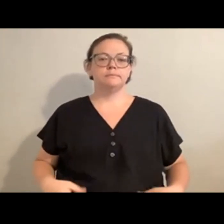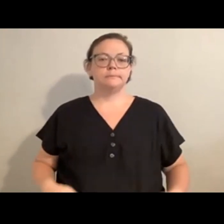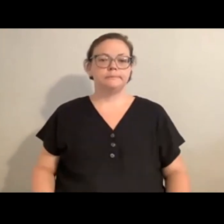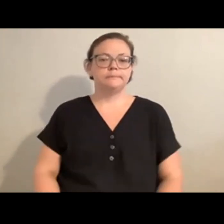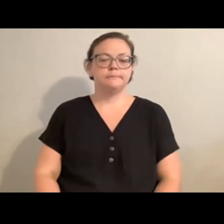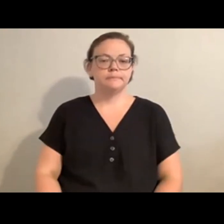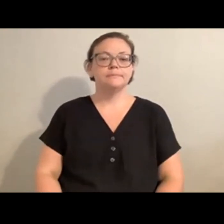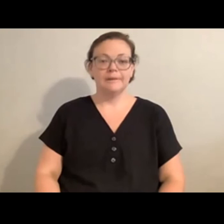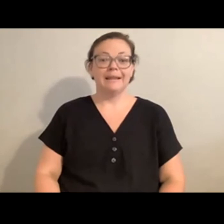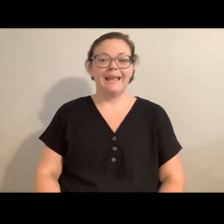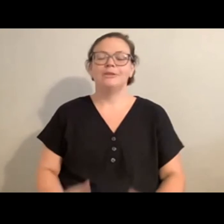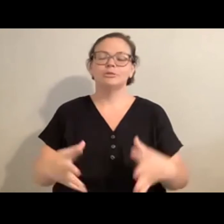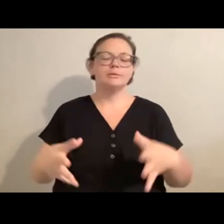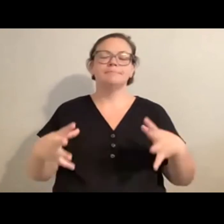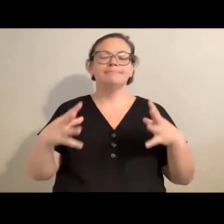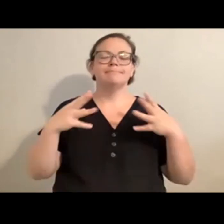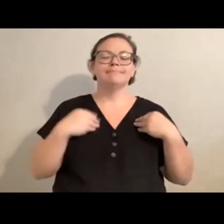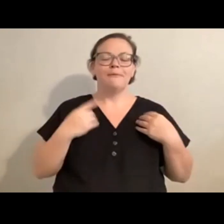Yeah, let's just soak it in for a minute.